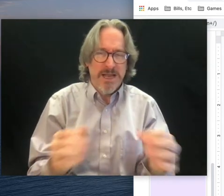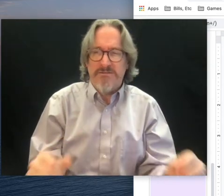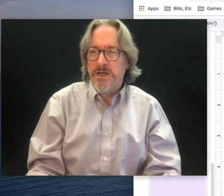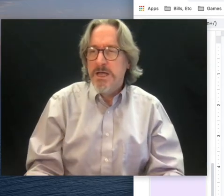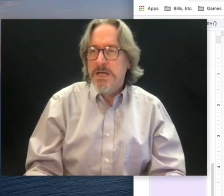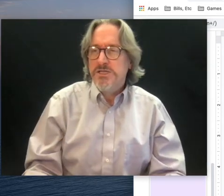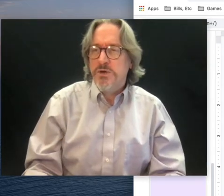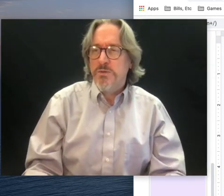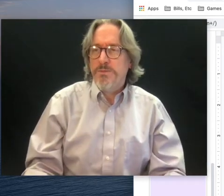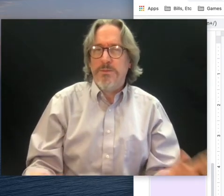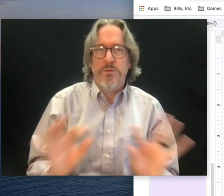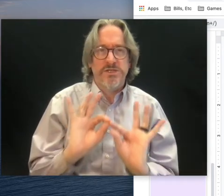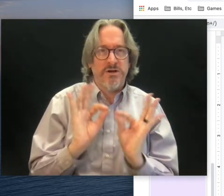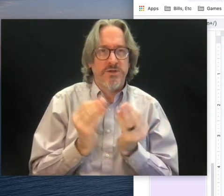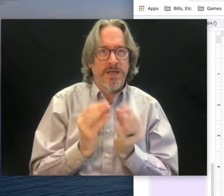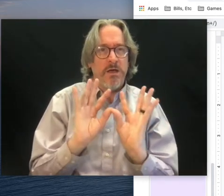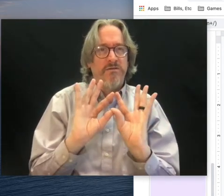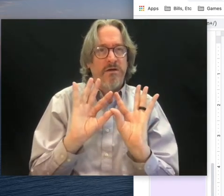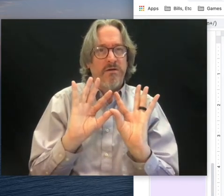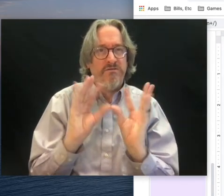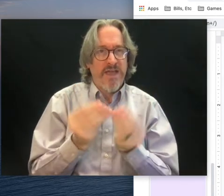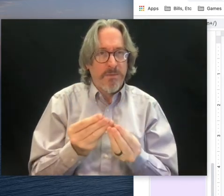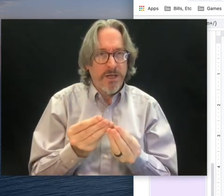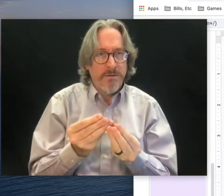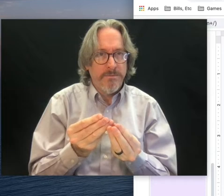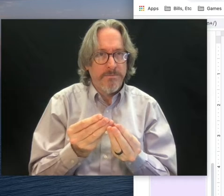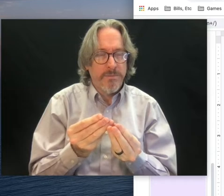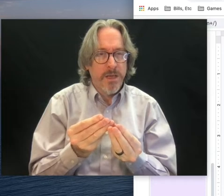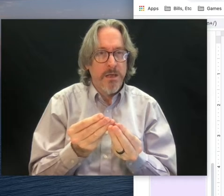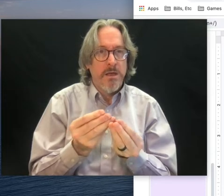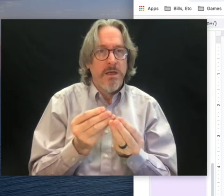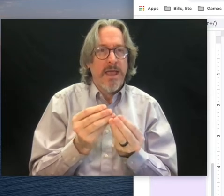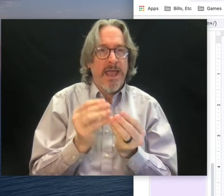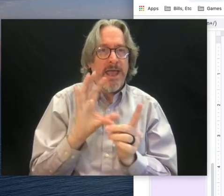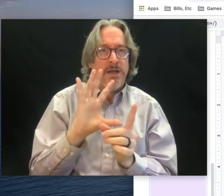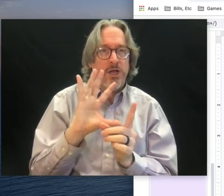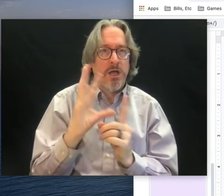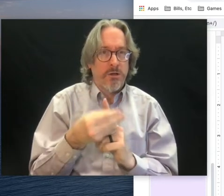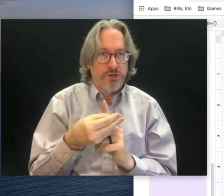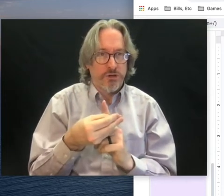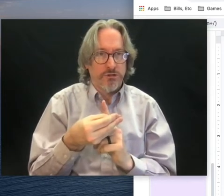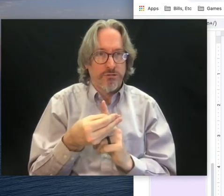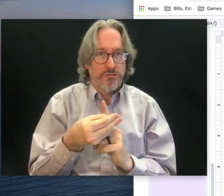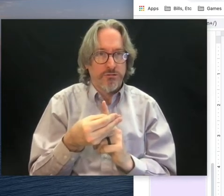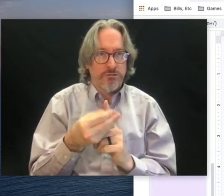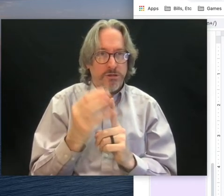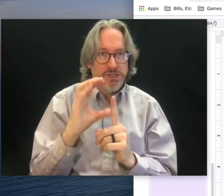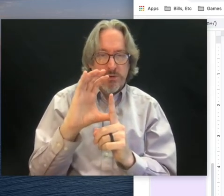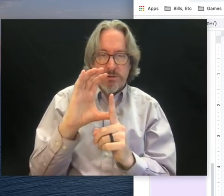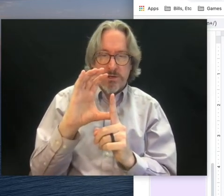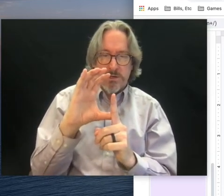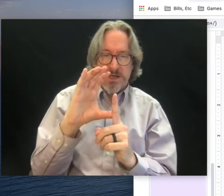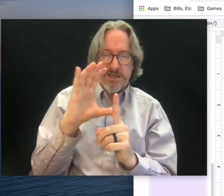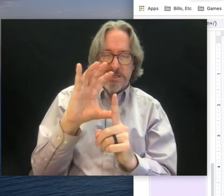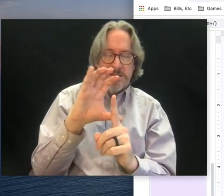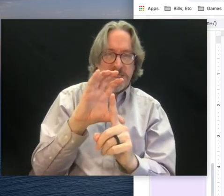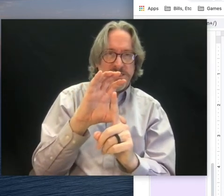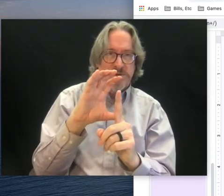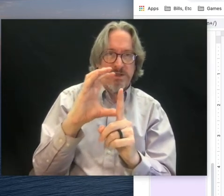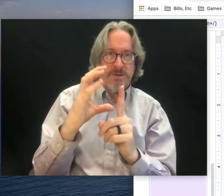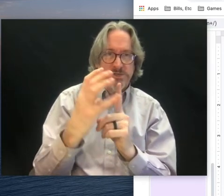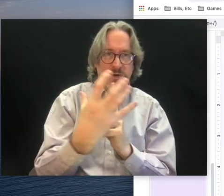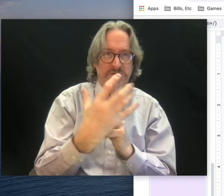use an F. So people started doing family and culture. So